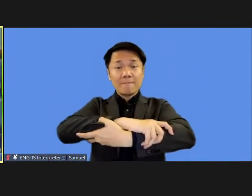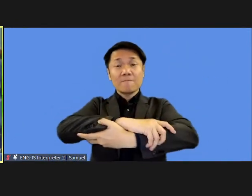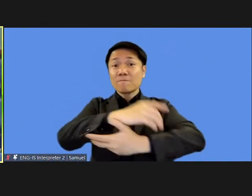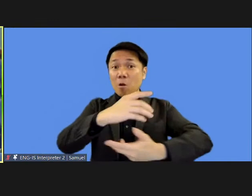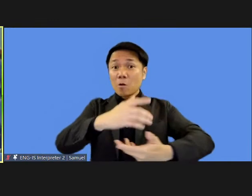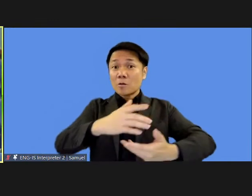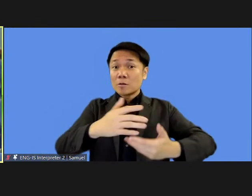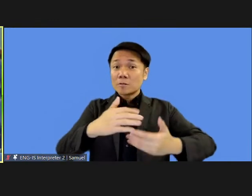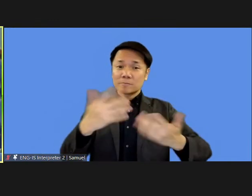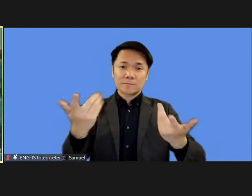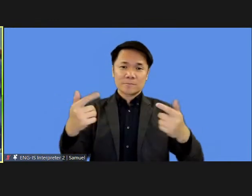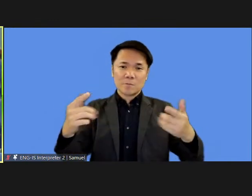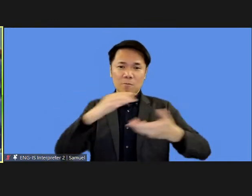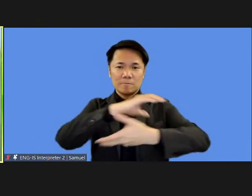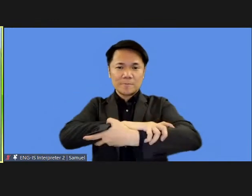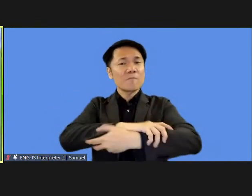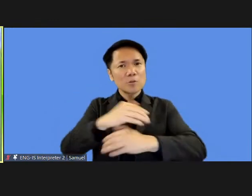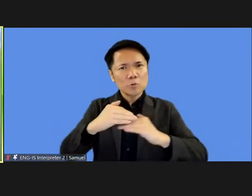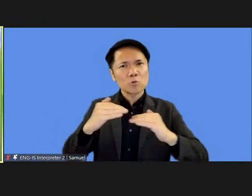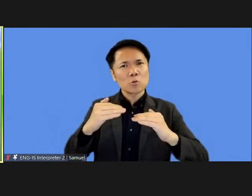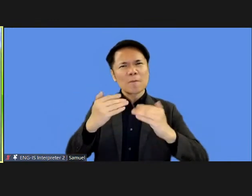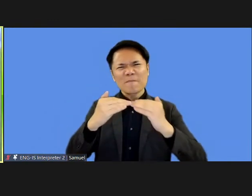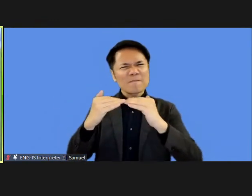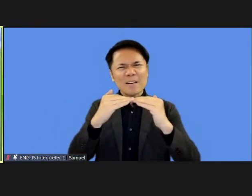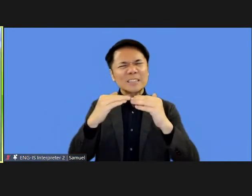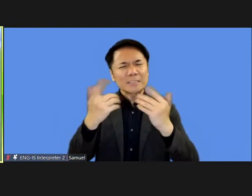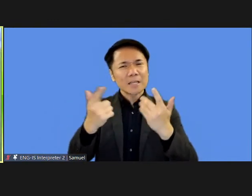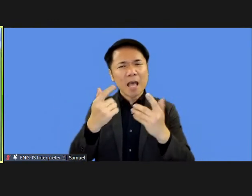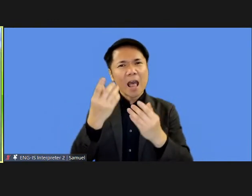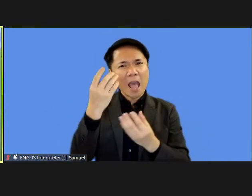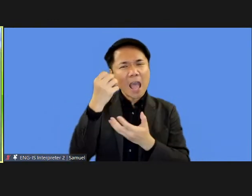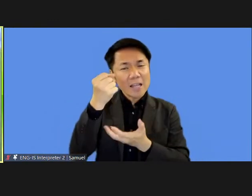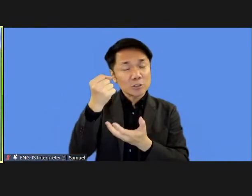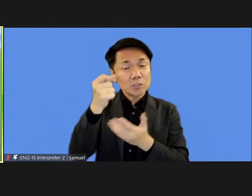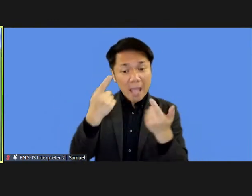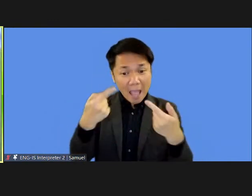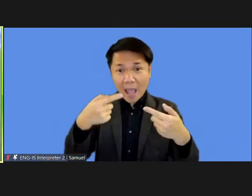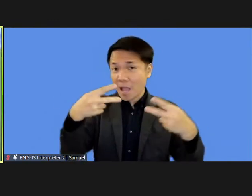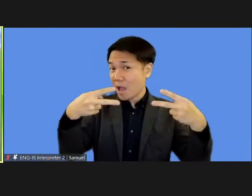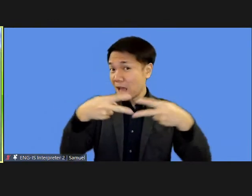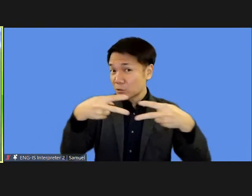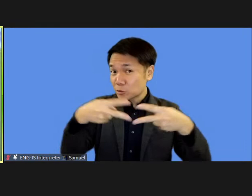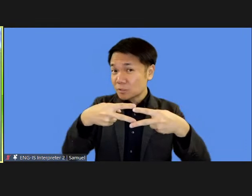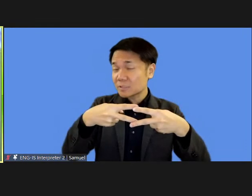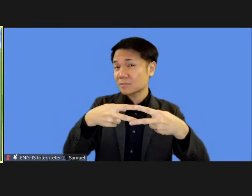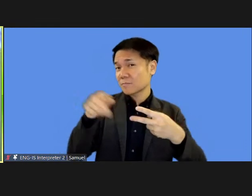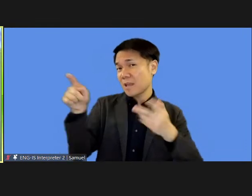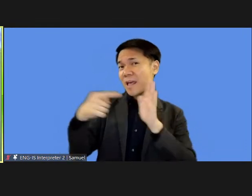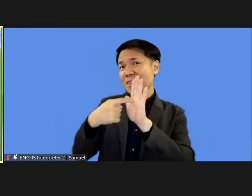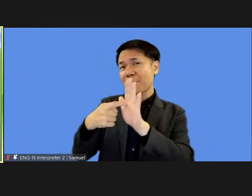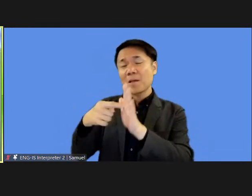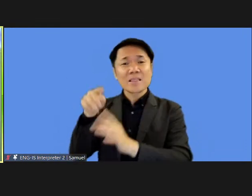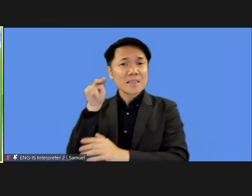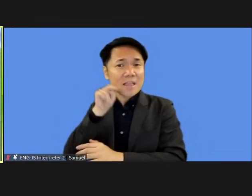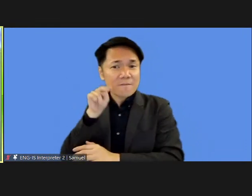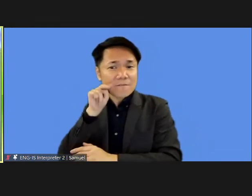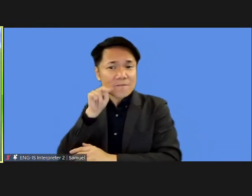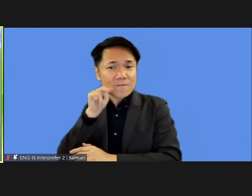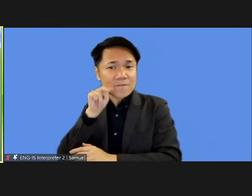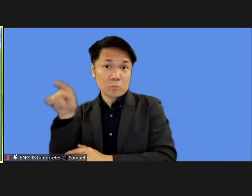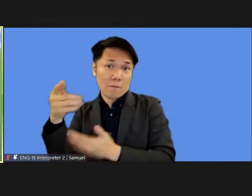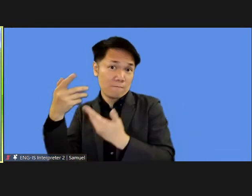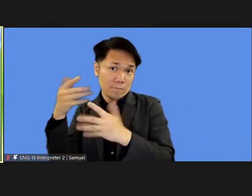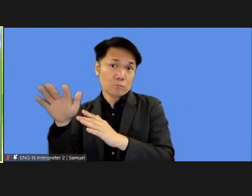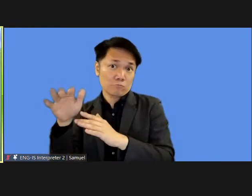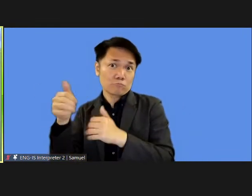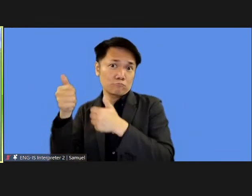just energy transition plans that has been done by Nigeria, just energy transition and investment plans that have been done by